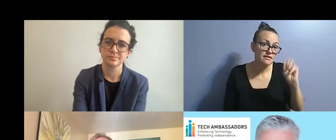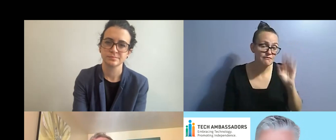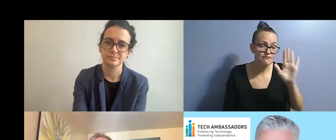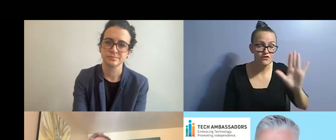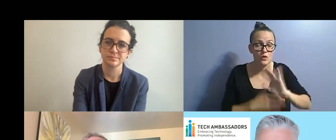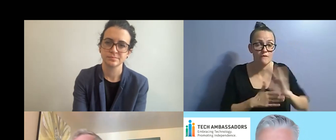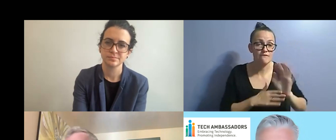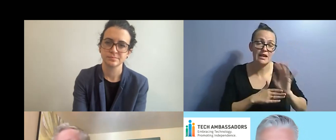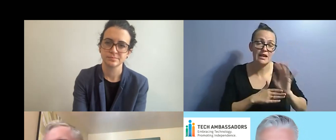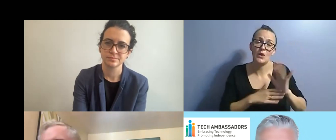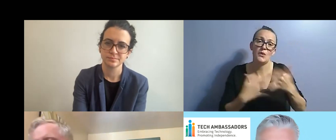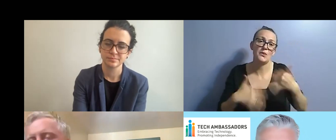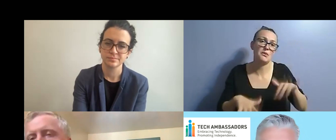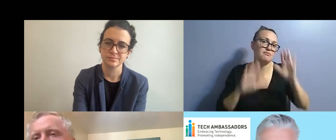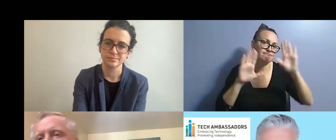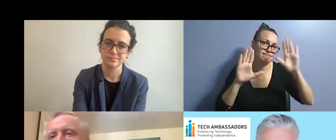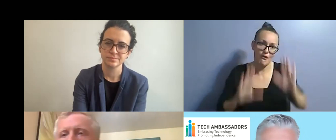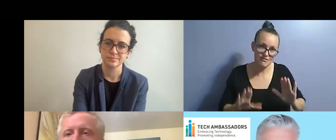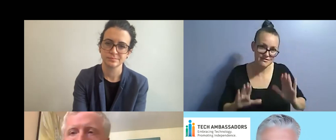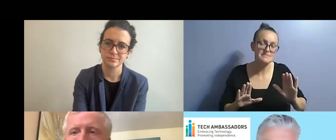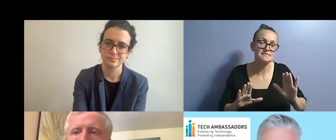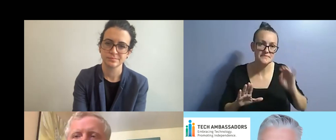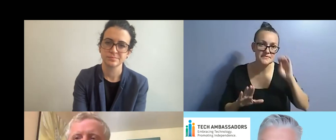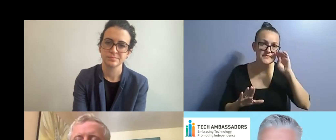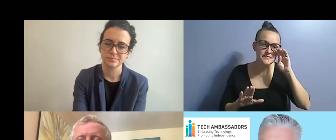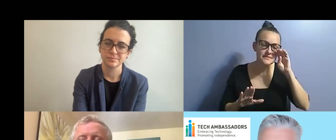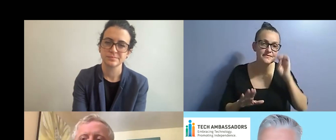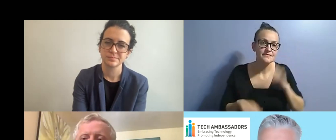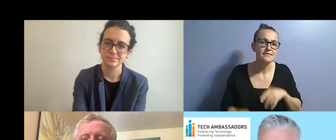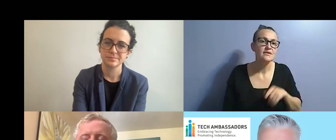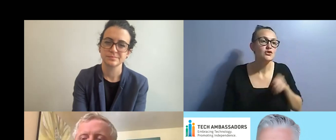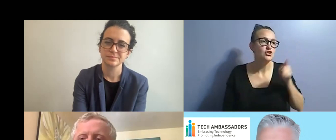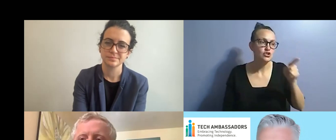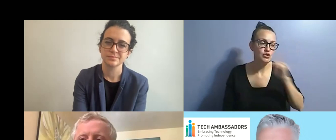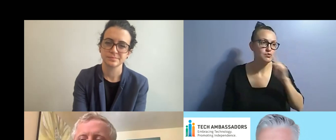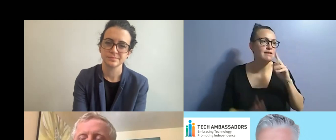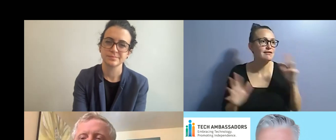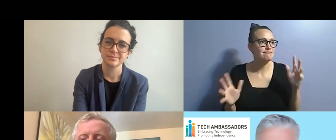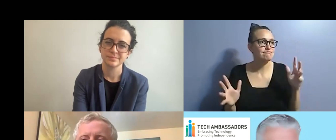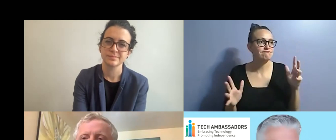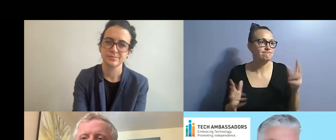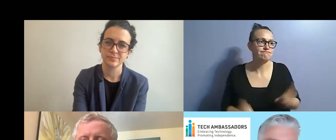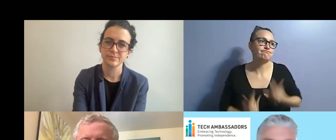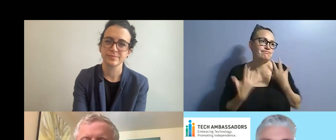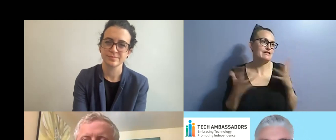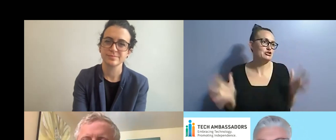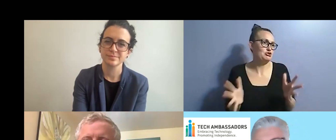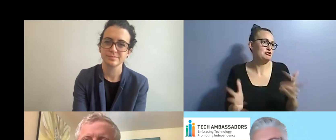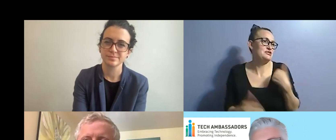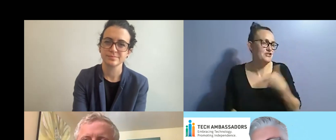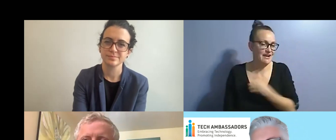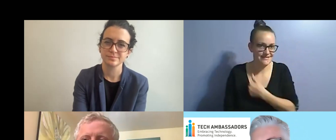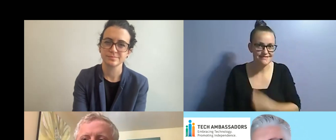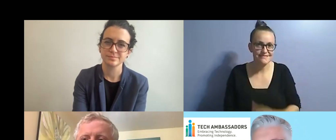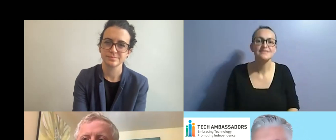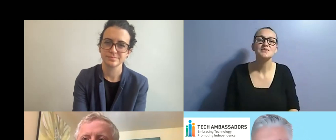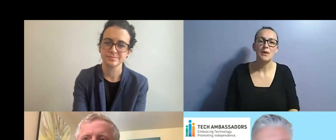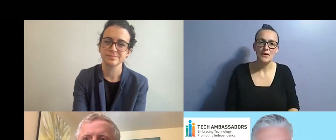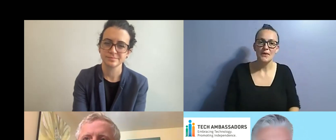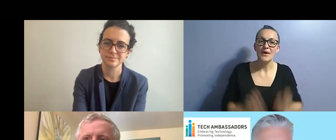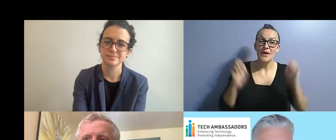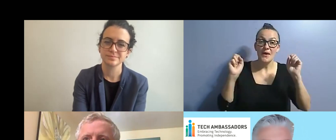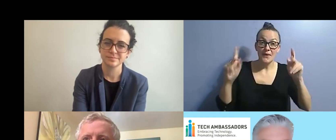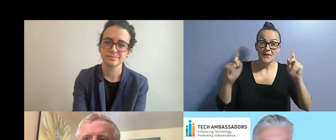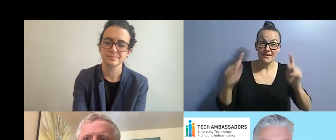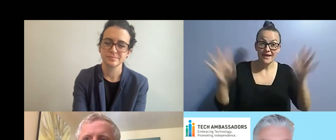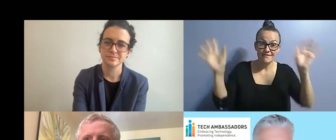was awesome. And you encouraged us with that one. All right, everybody. Have yourself